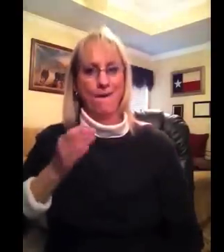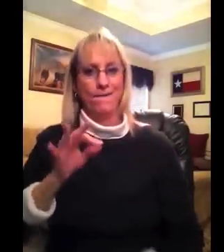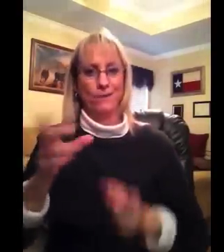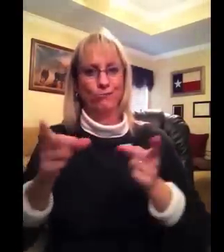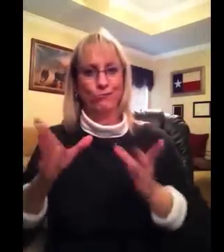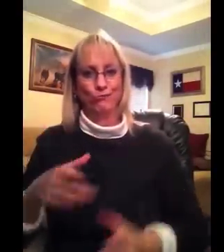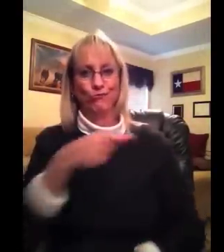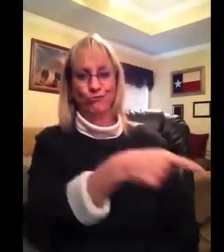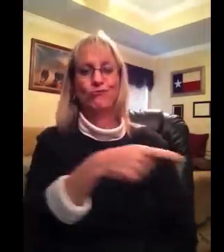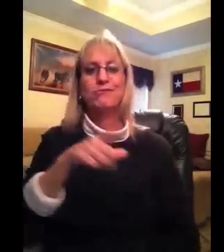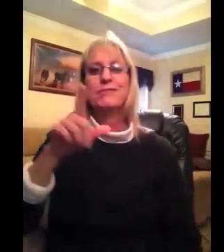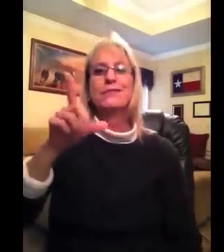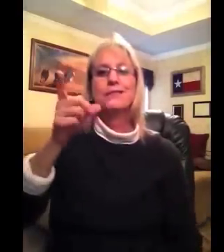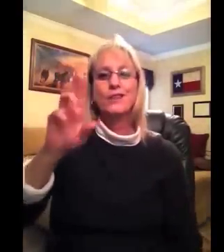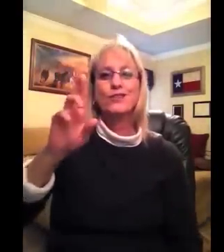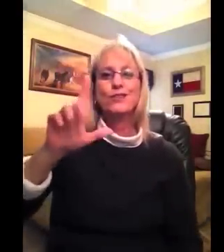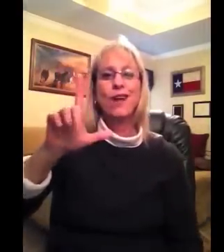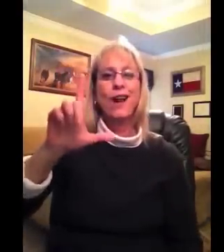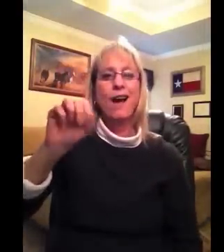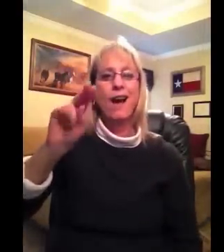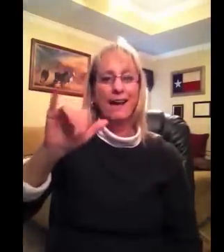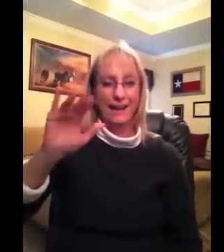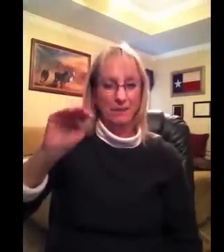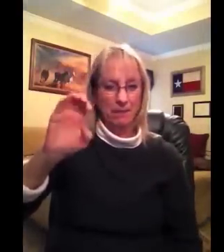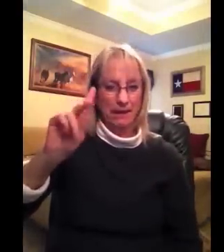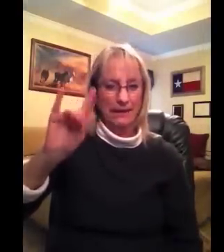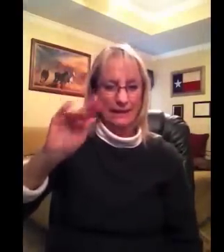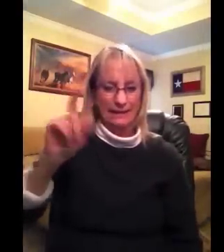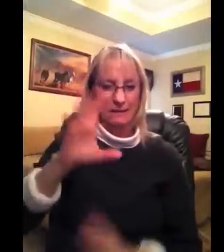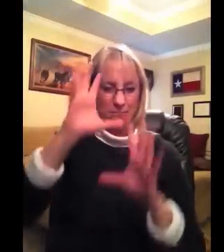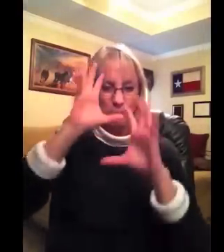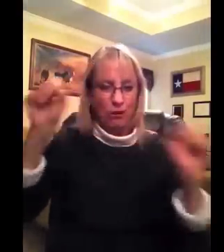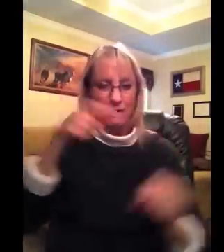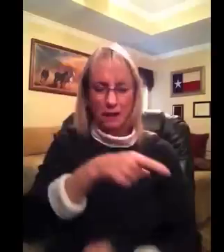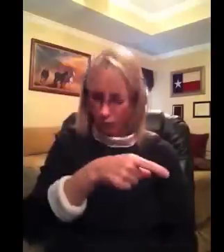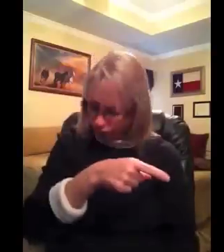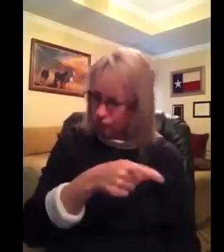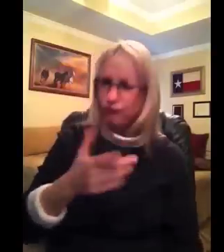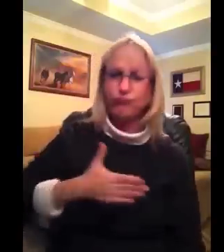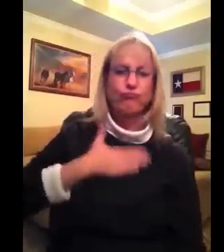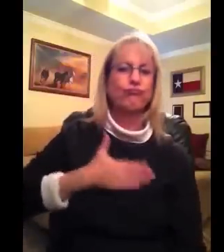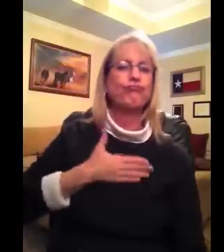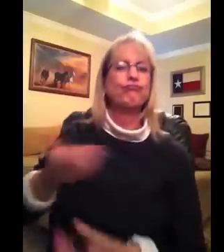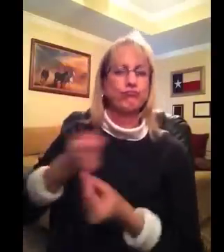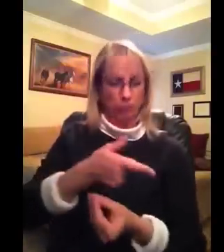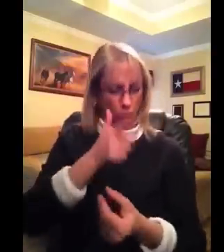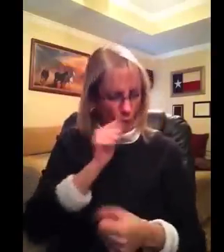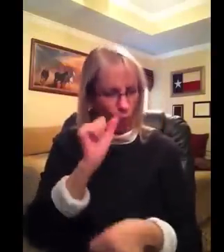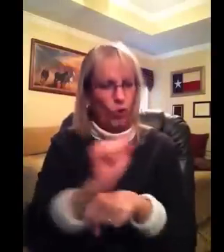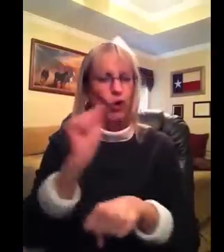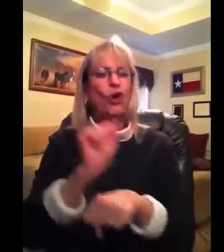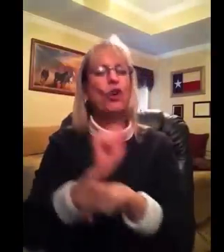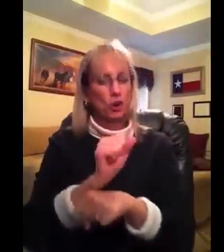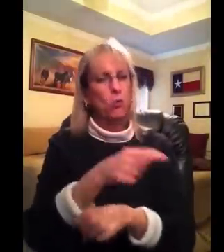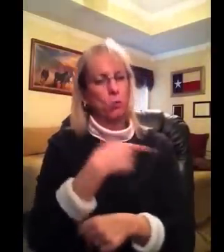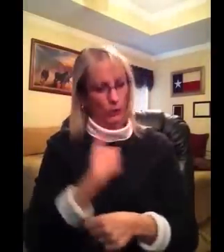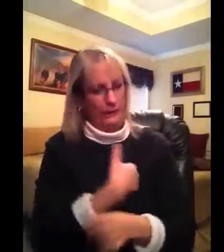business-minded person. I brought it to the board of directors, and President Dr. Lonnie McKenzie was happy to